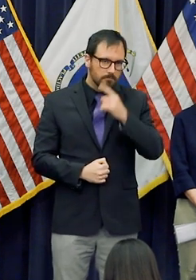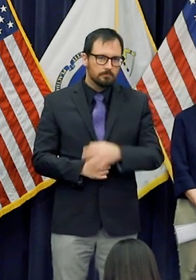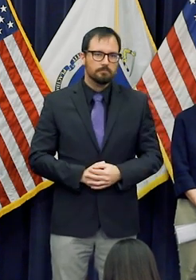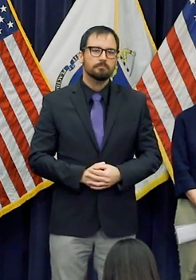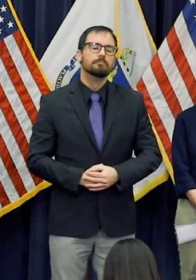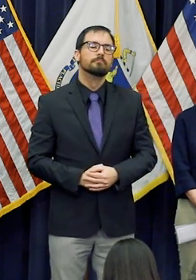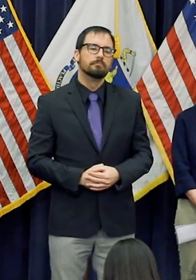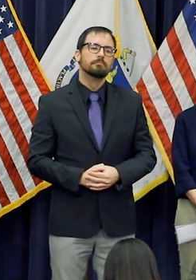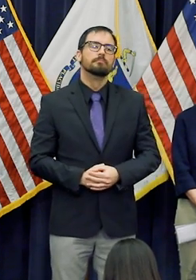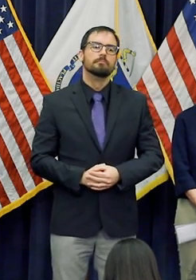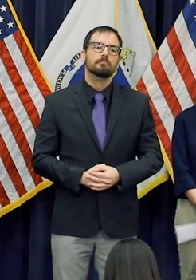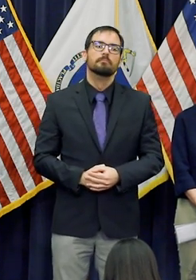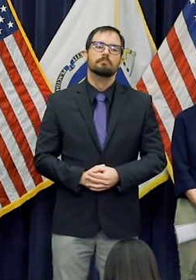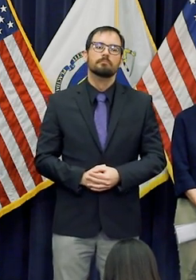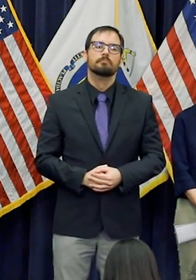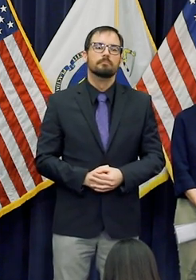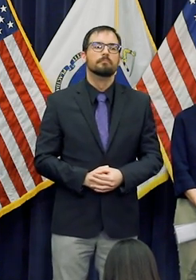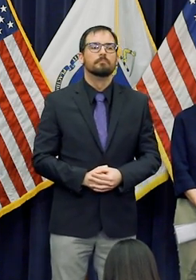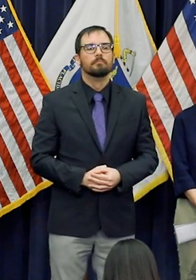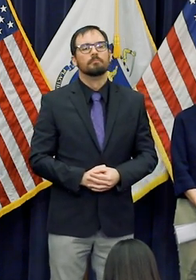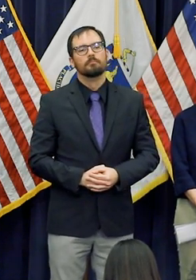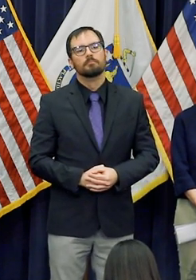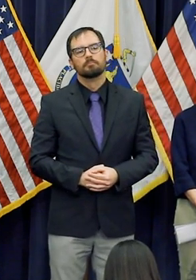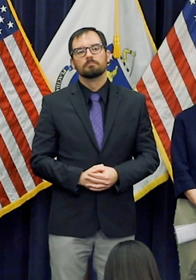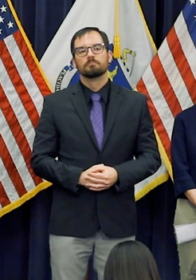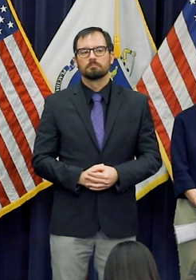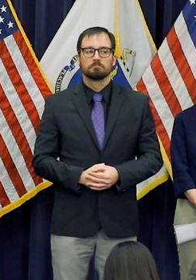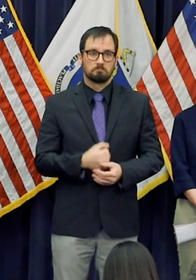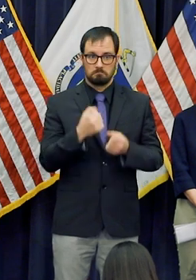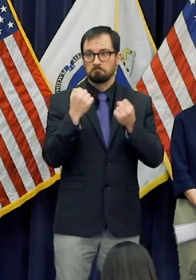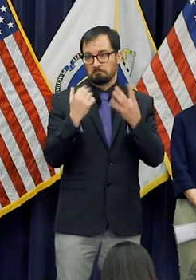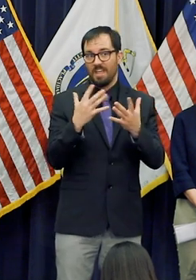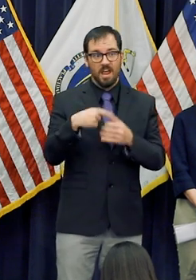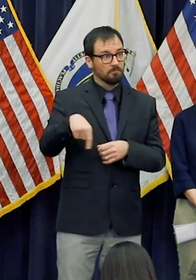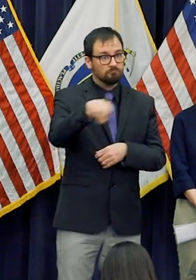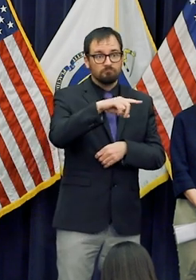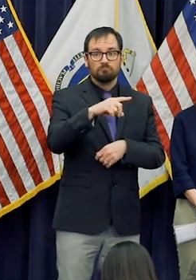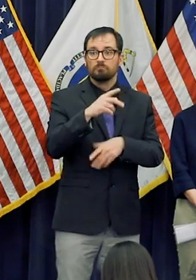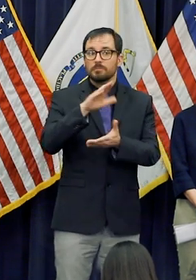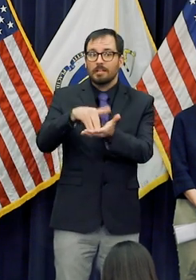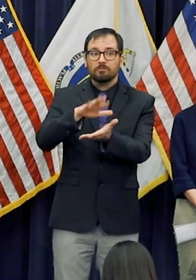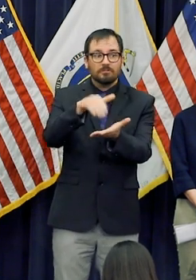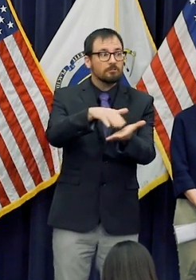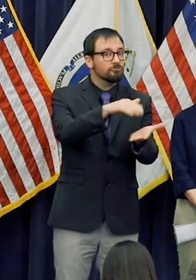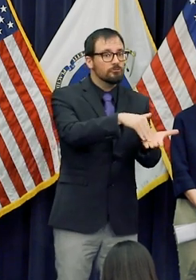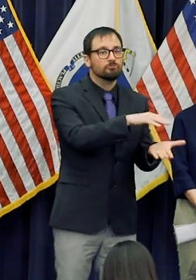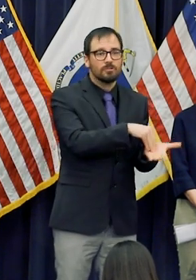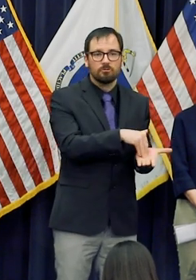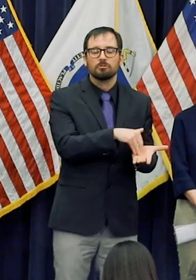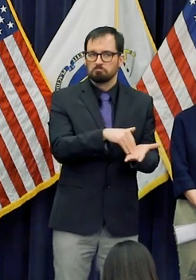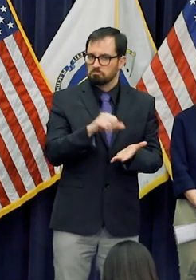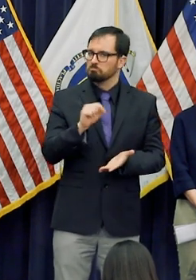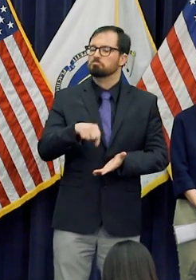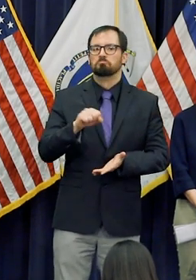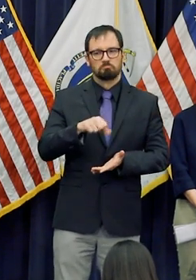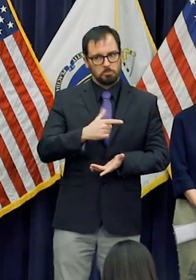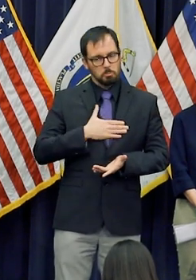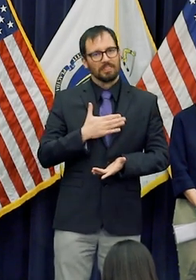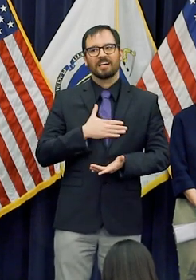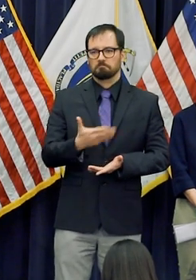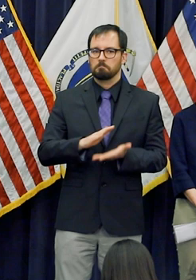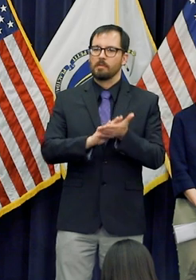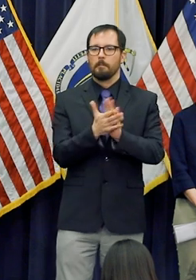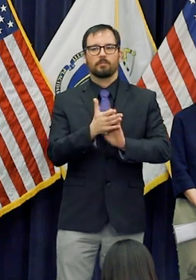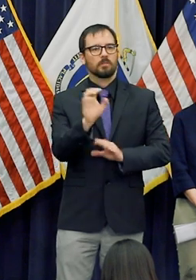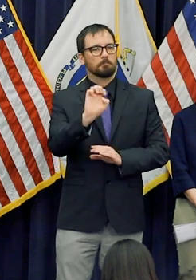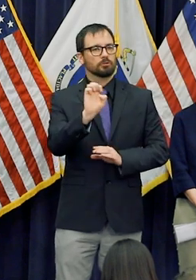will be a relief to many of the parents who are working day and night to combat COVID-19. Families who work to maintain